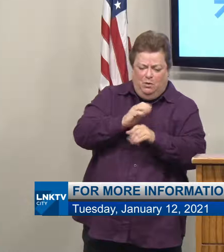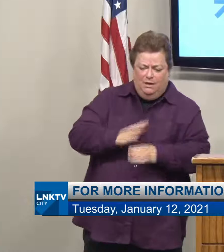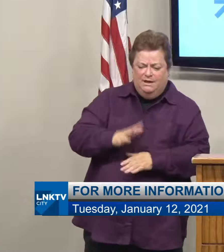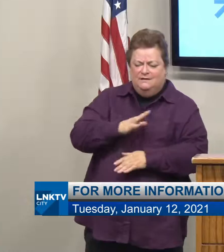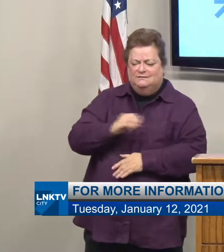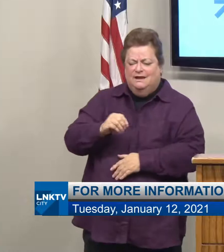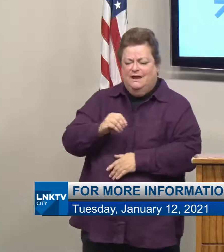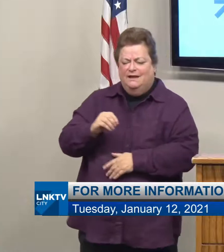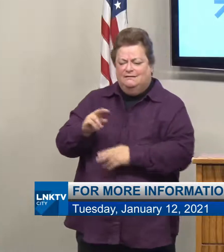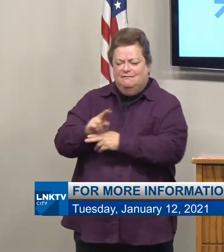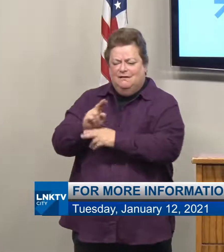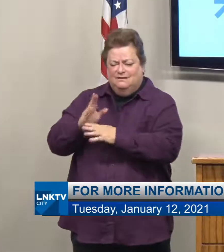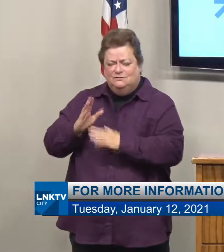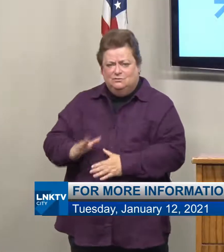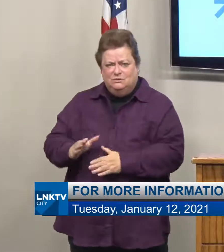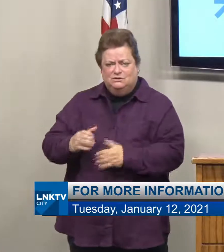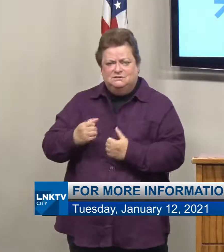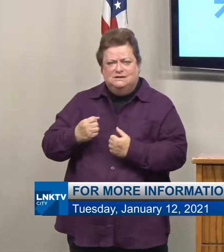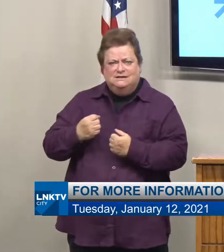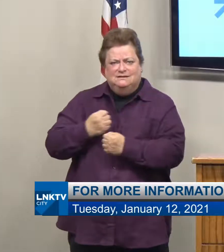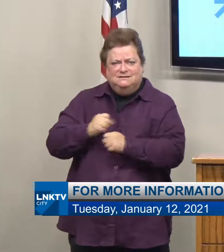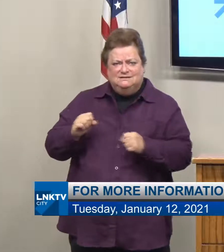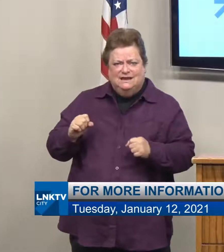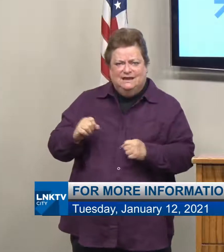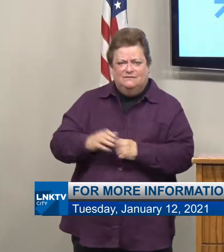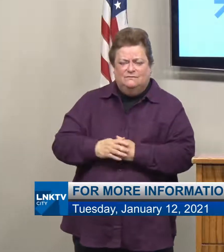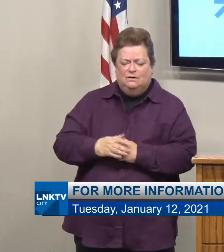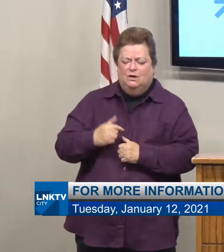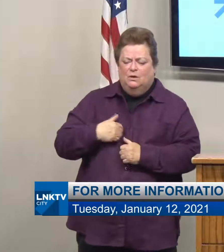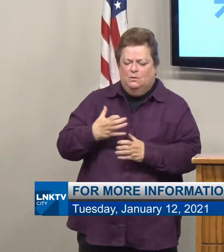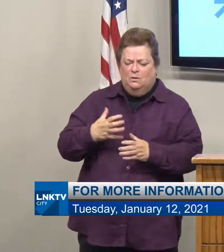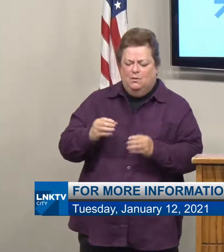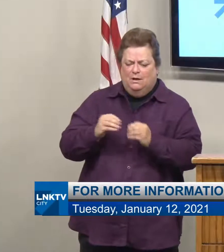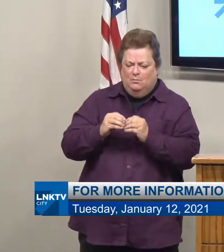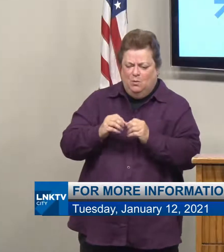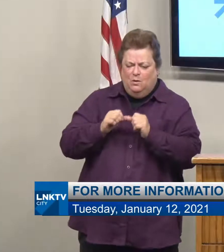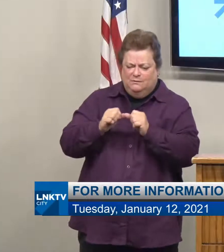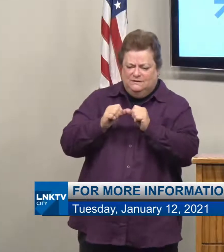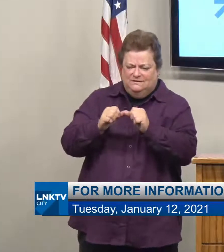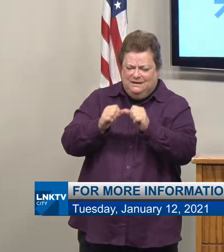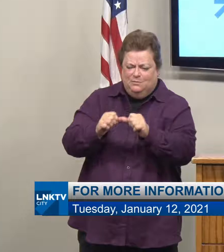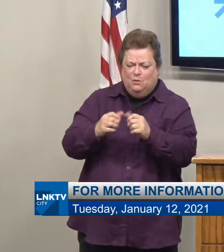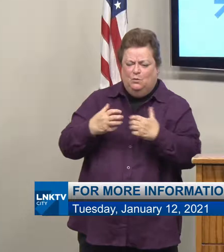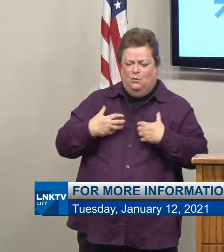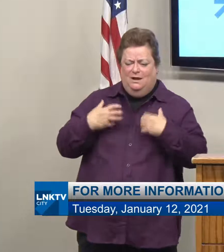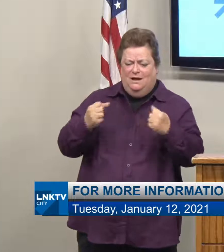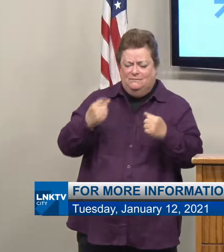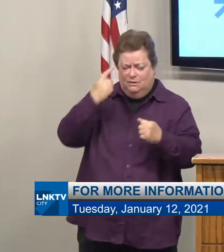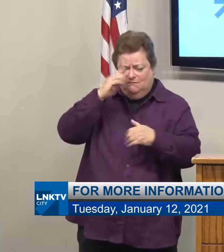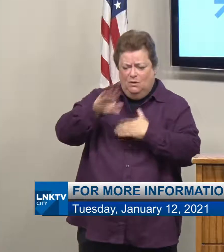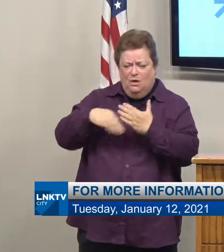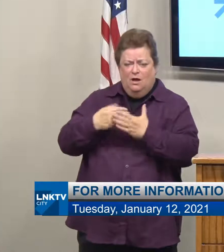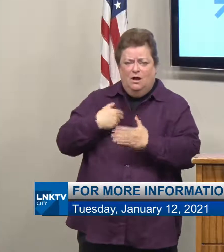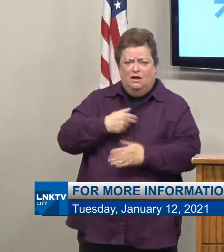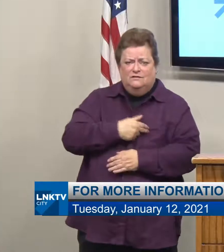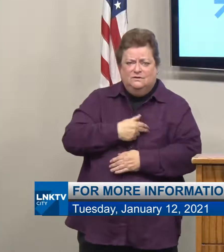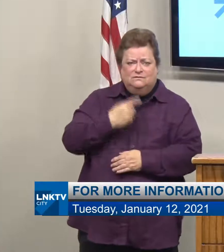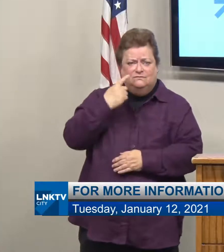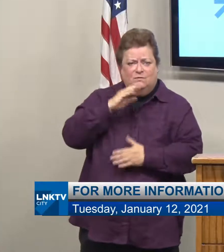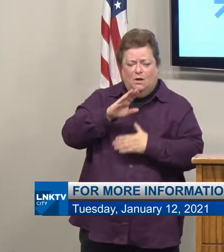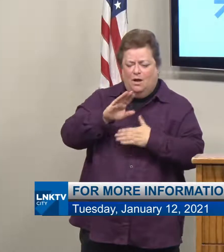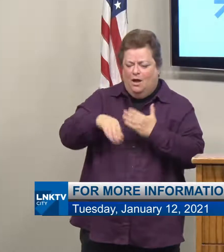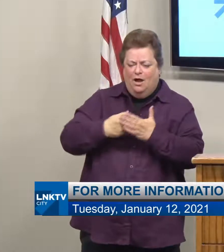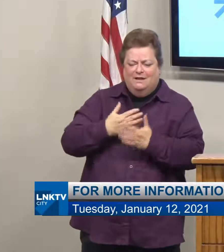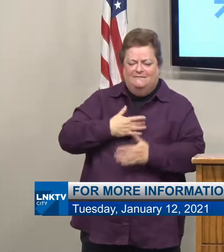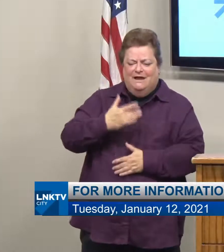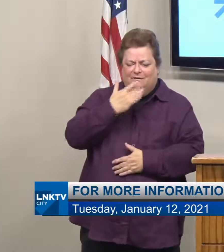The precautions we are taking provide a path toward a faster and more sustainable recovery for all of us, and that includes our favorite retailers,